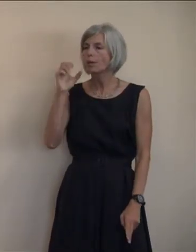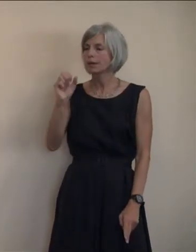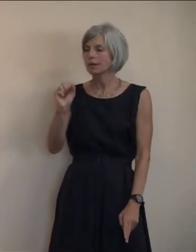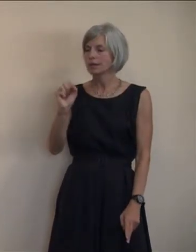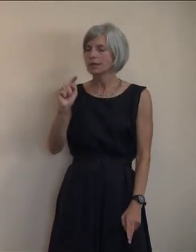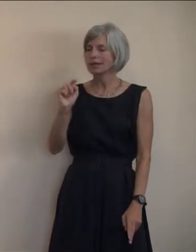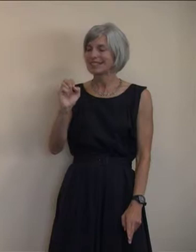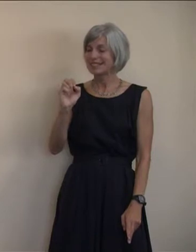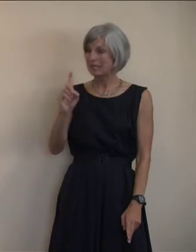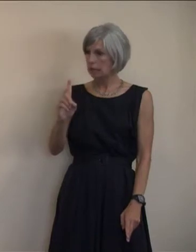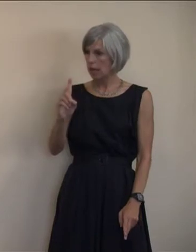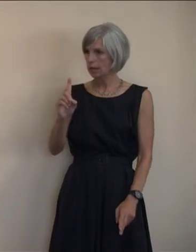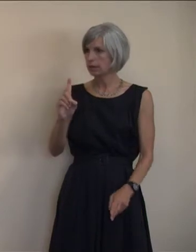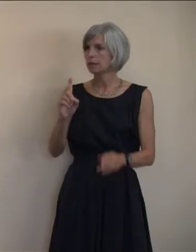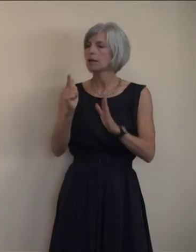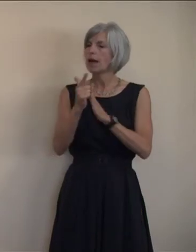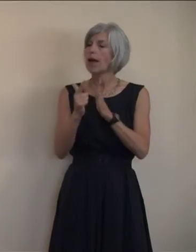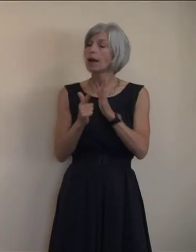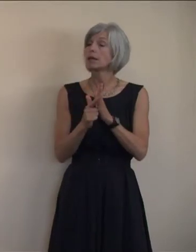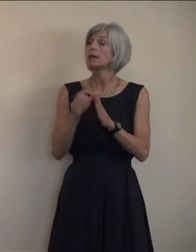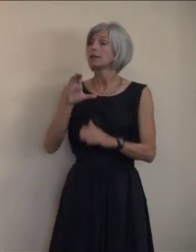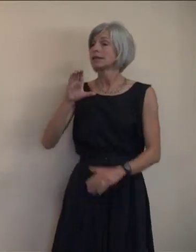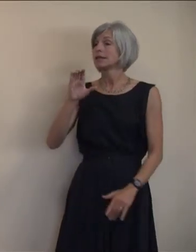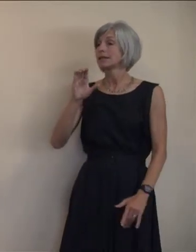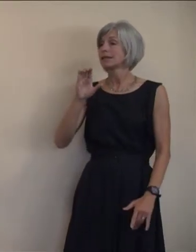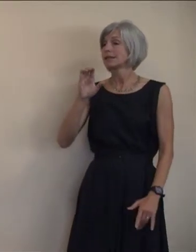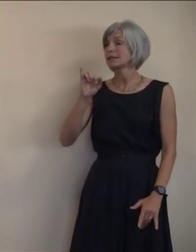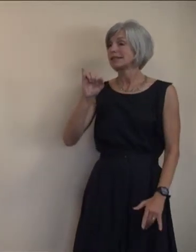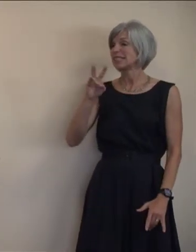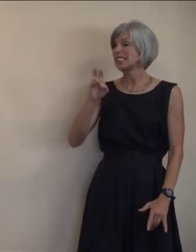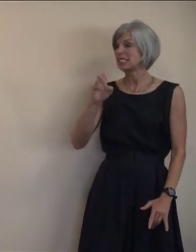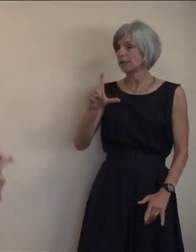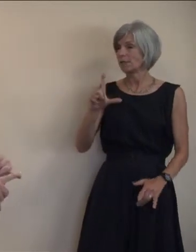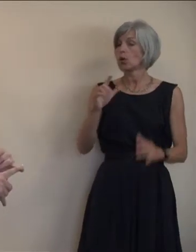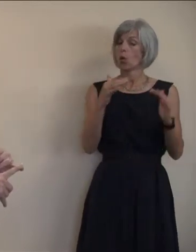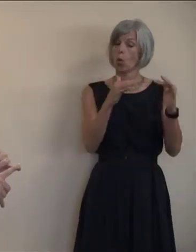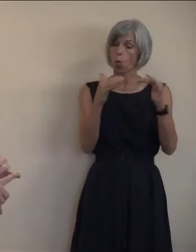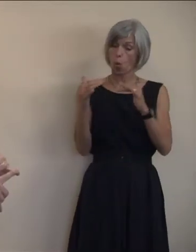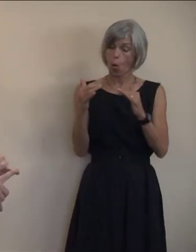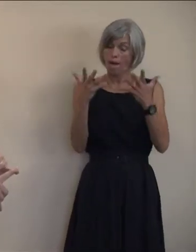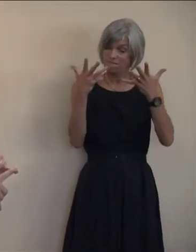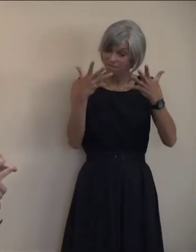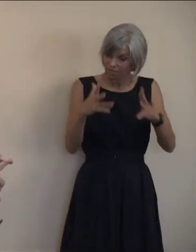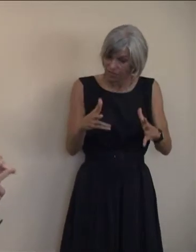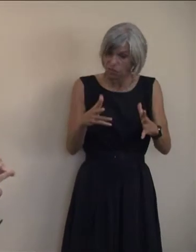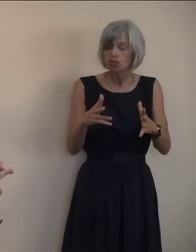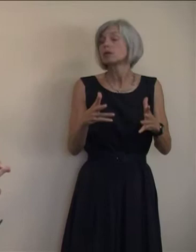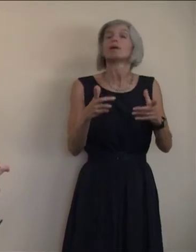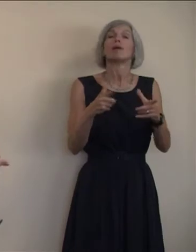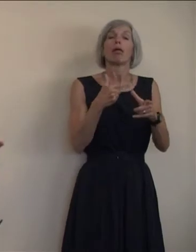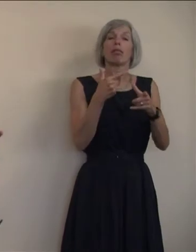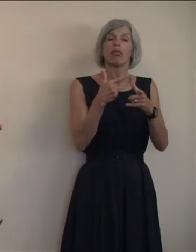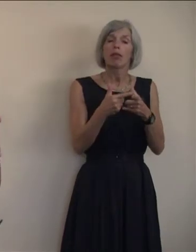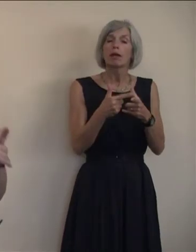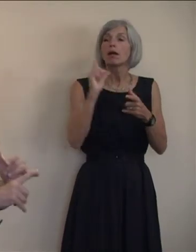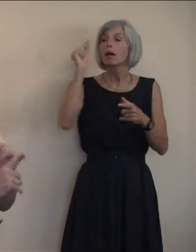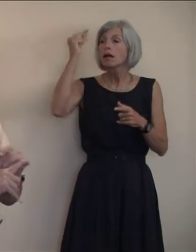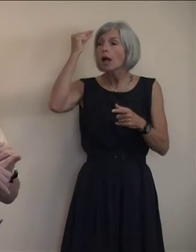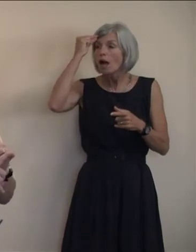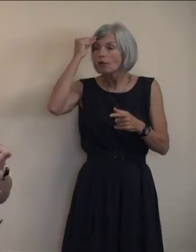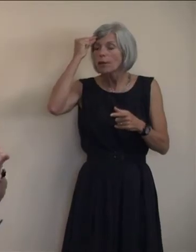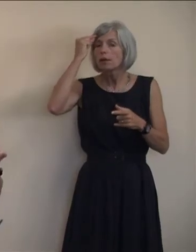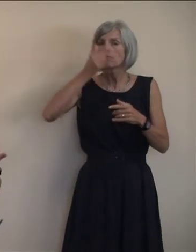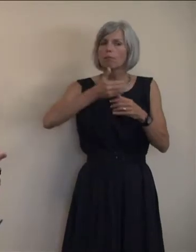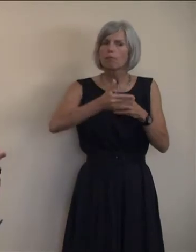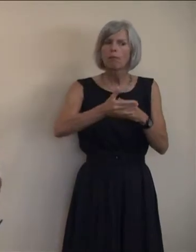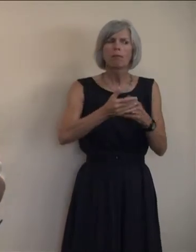War. The Homestead Acts, the federal and state governments gave land to people who could